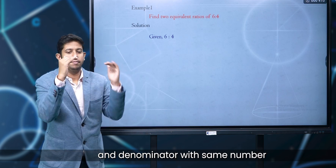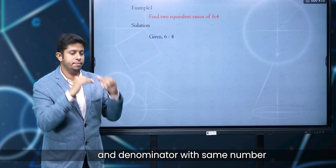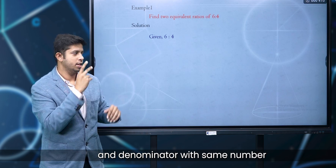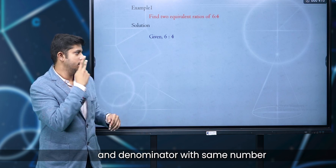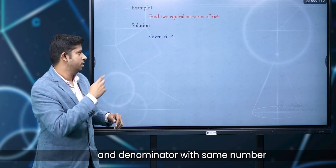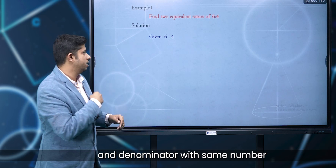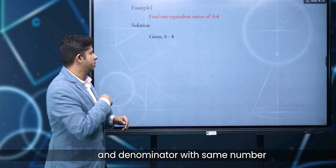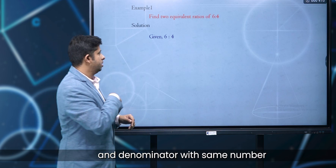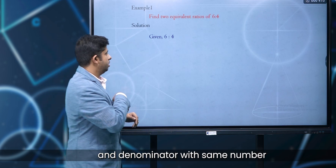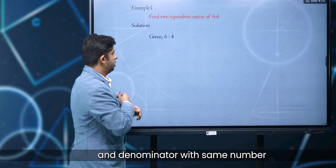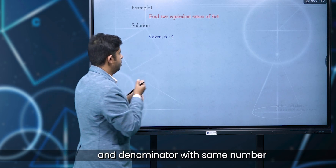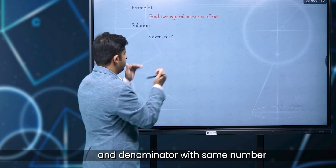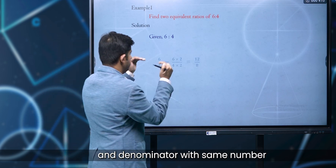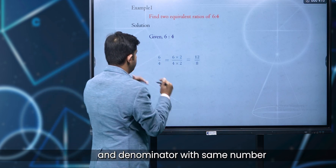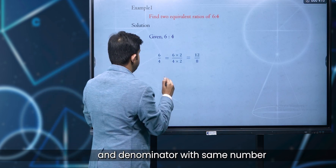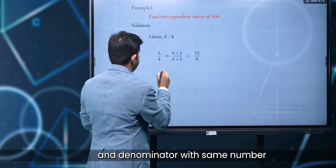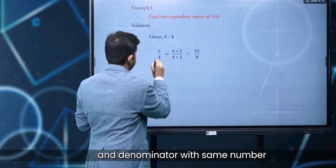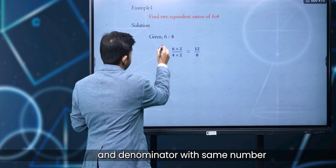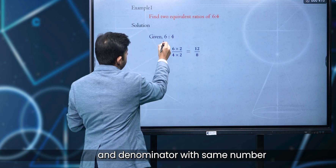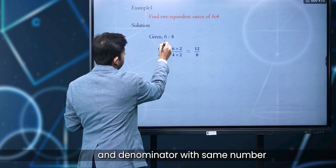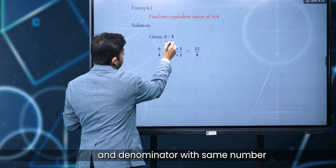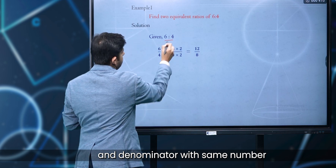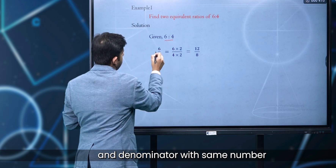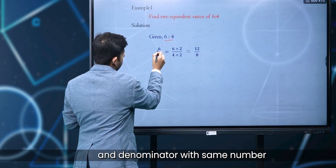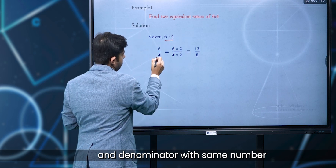and denominator with same number.